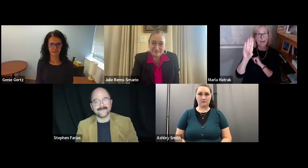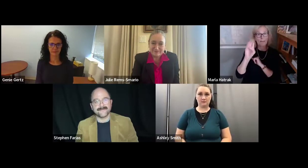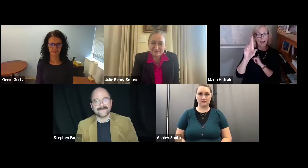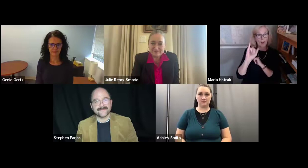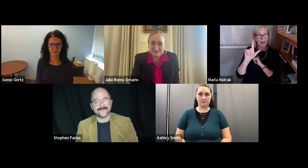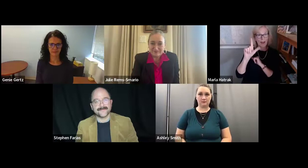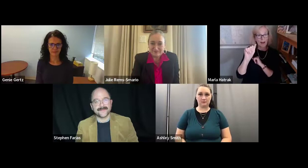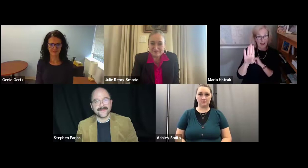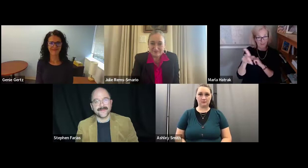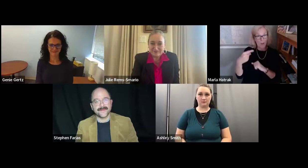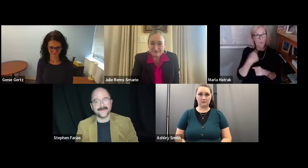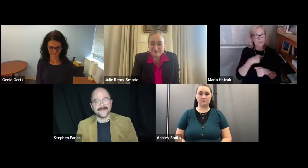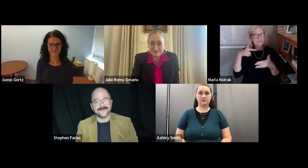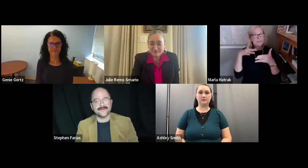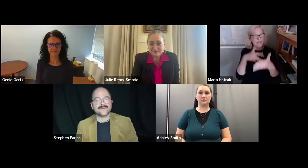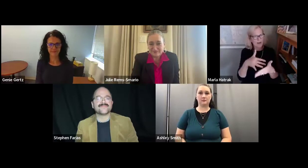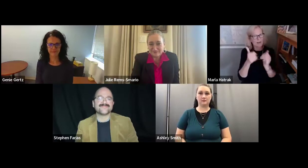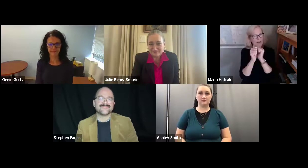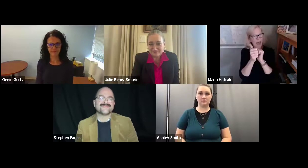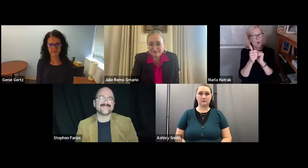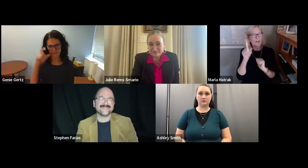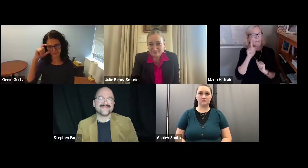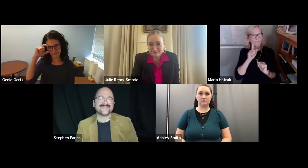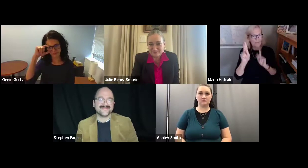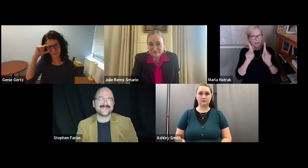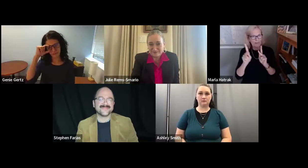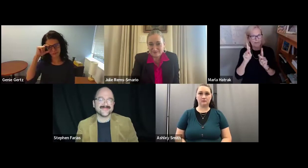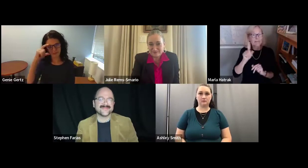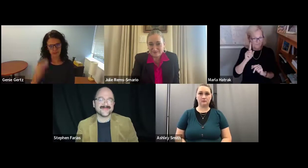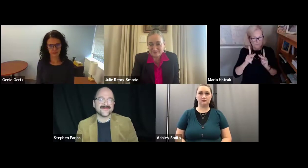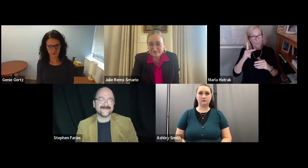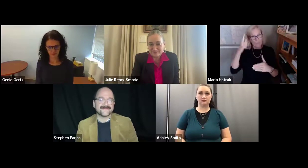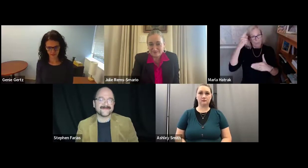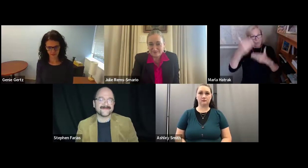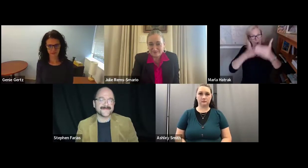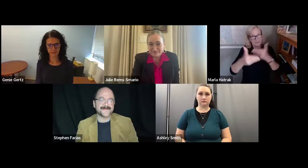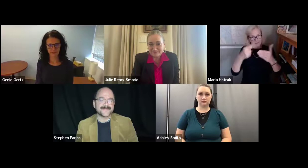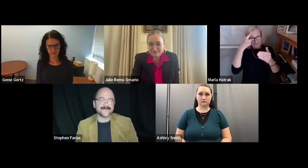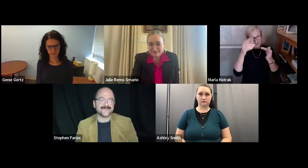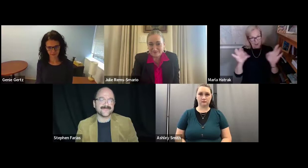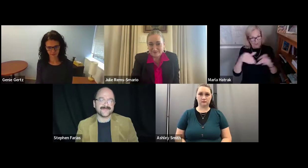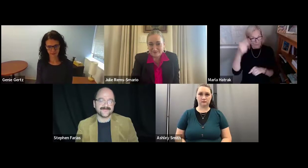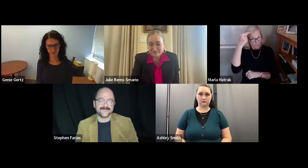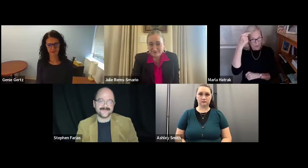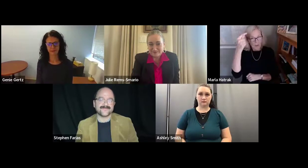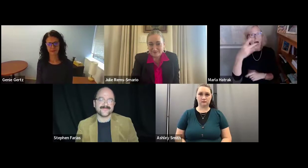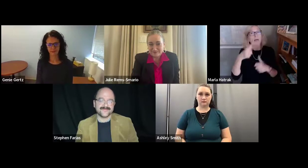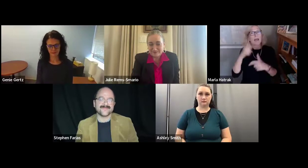system. If you're familiar with the Mayberry Lab, this is a lab where we can study deaf individuals and their